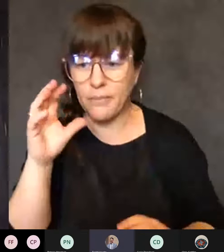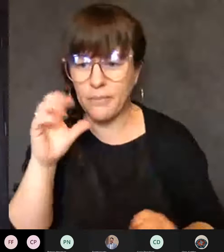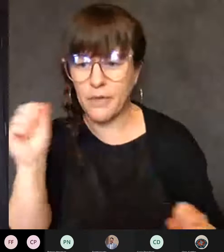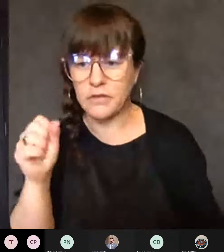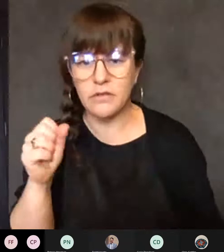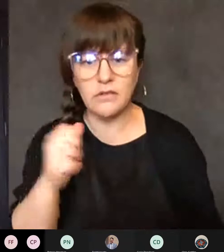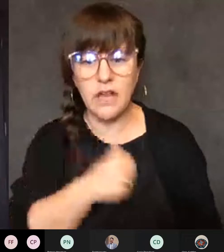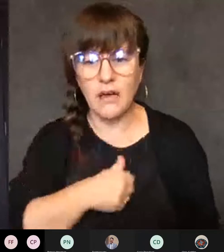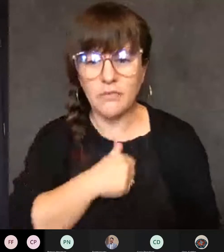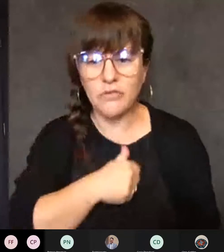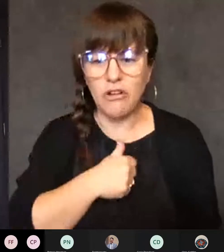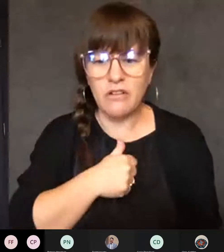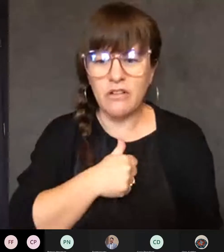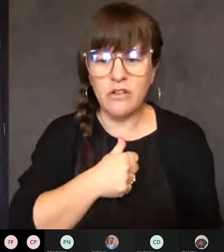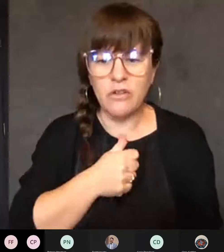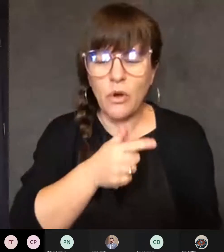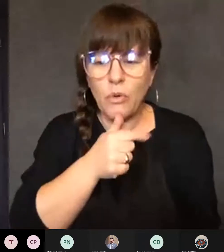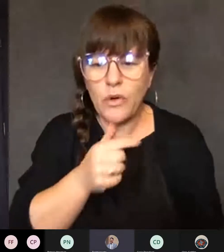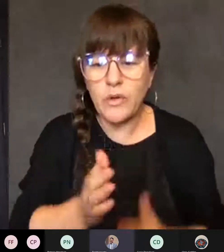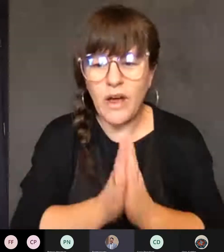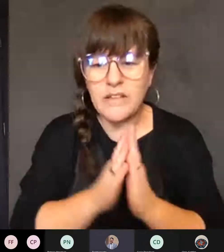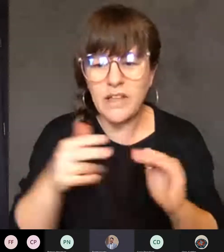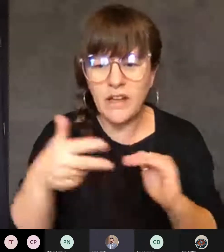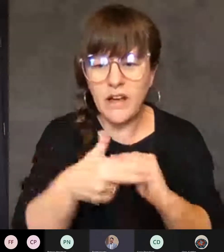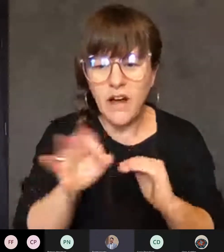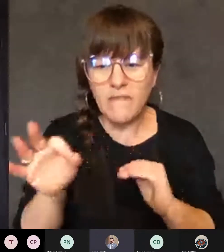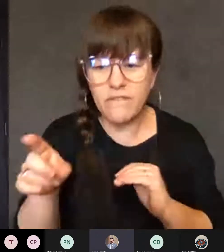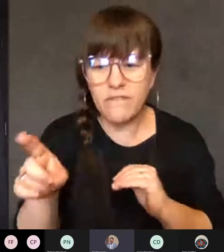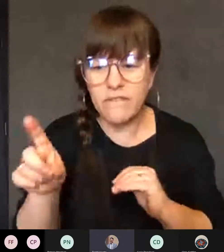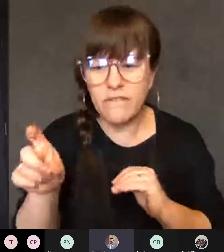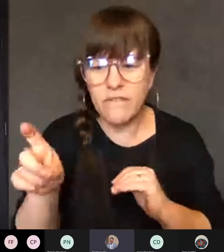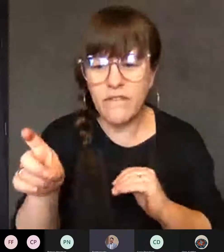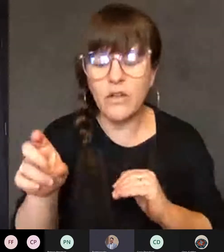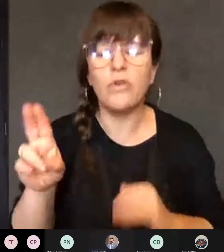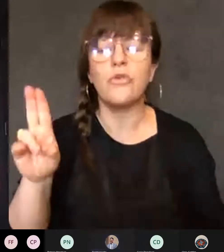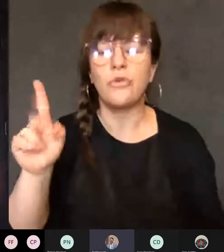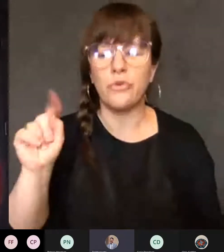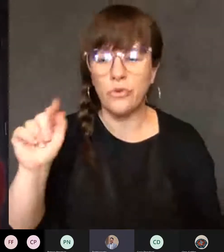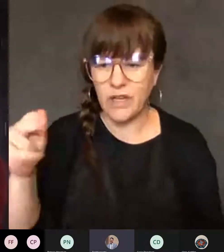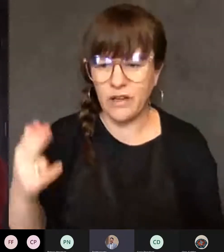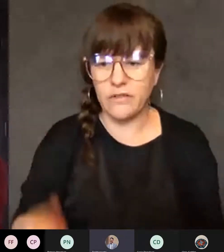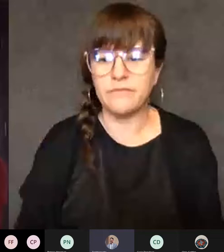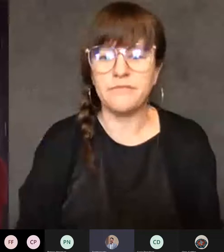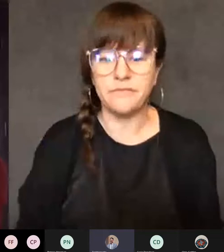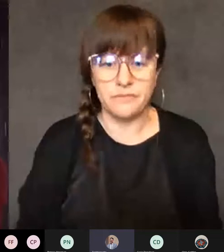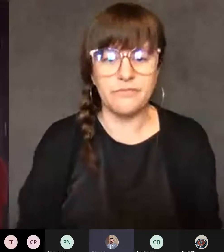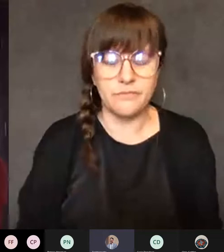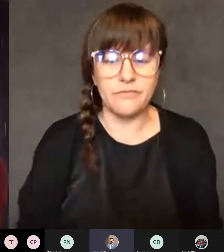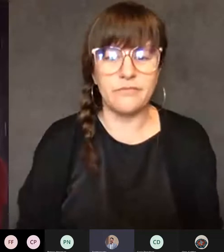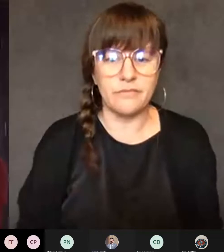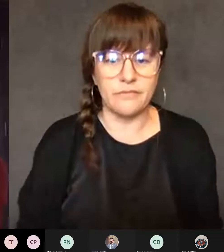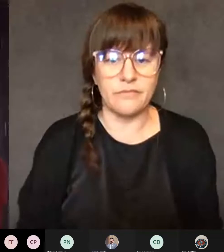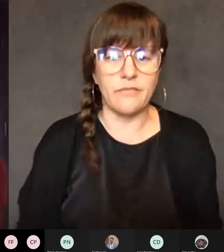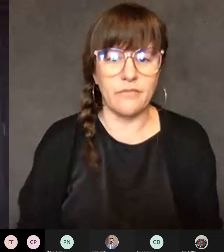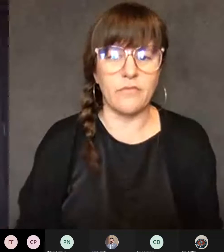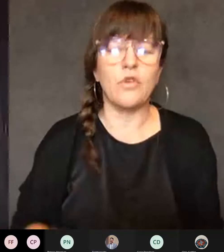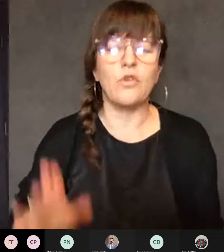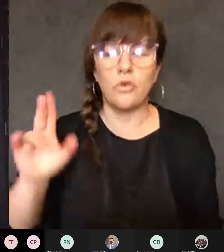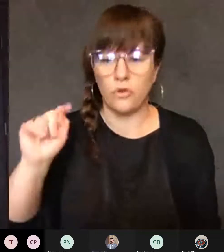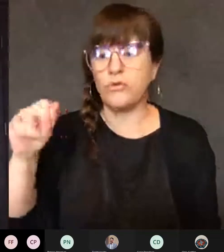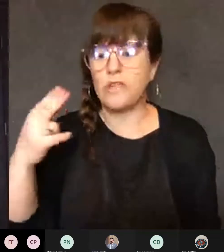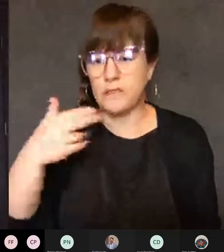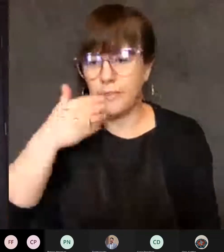I'm sorry. I think who are you asking to talk about the Uta. Okay, Uta is in a better